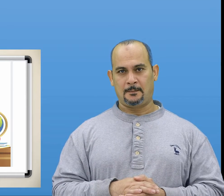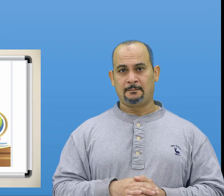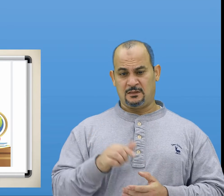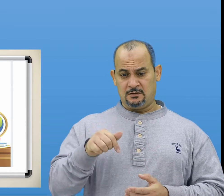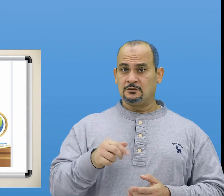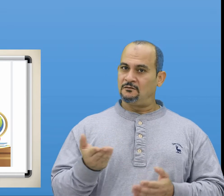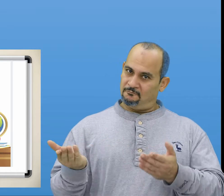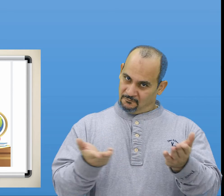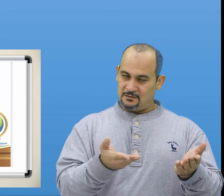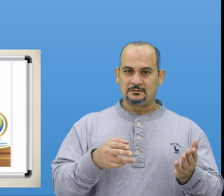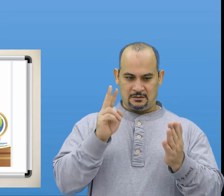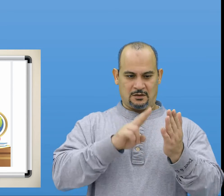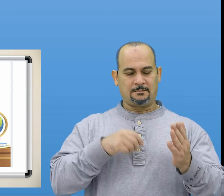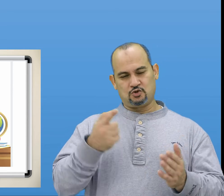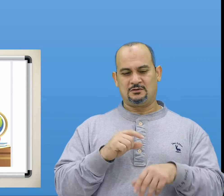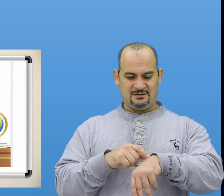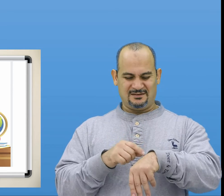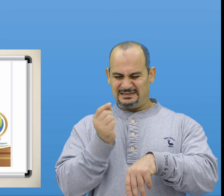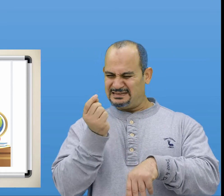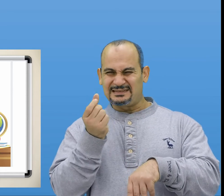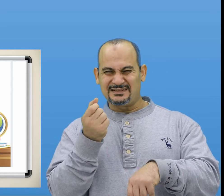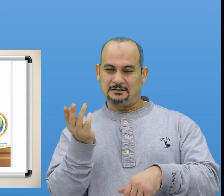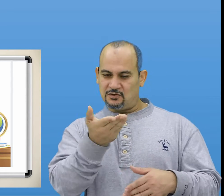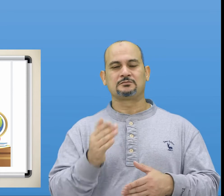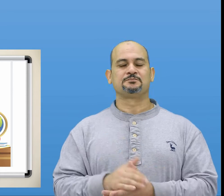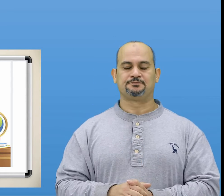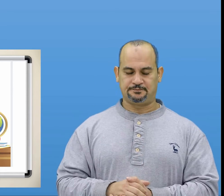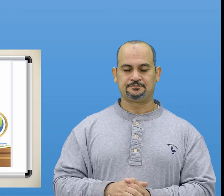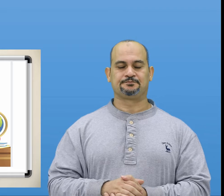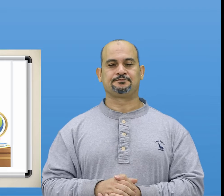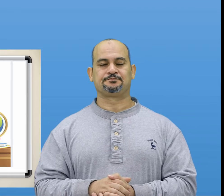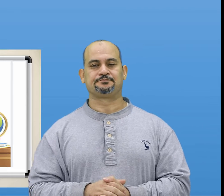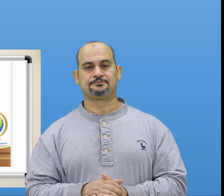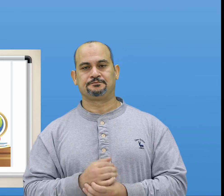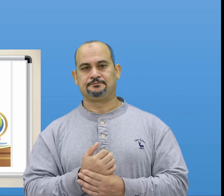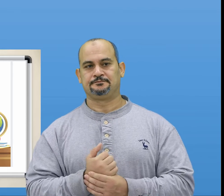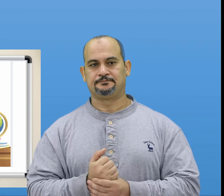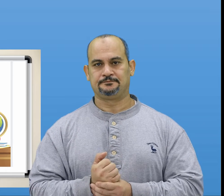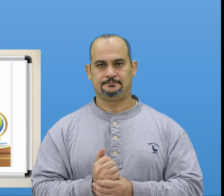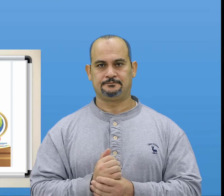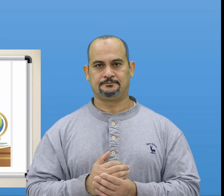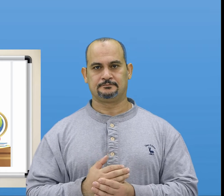have forever and ever. So that's it. From today till the end of